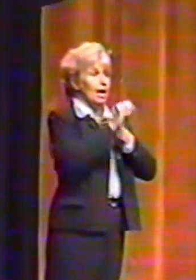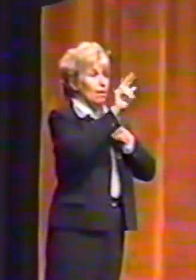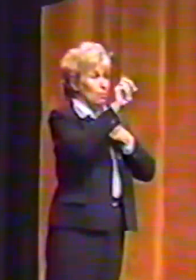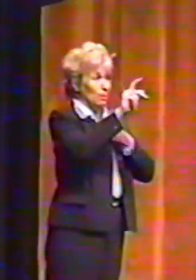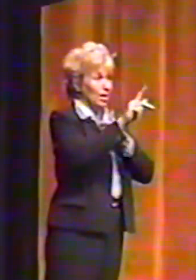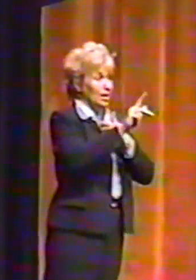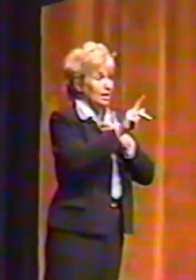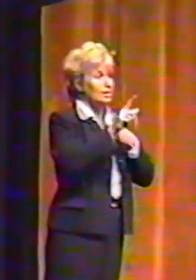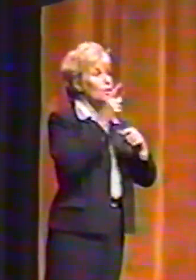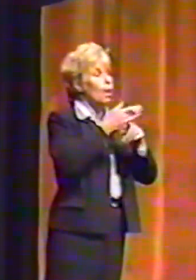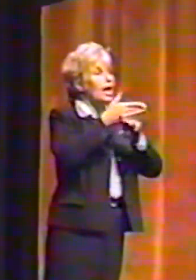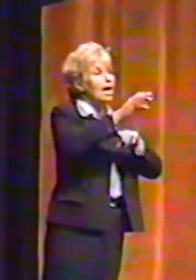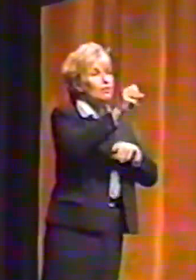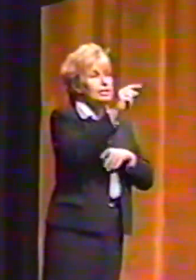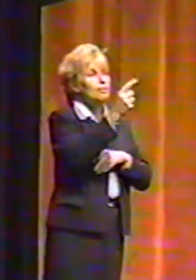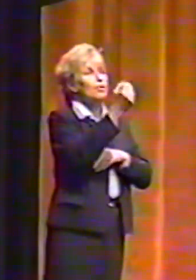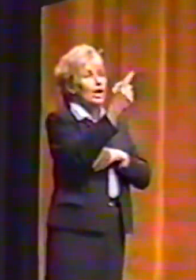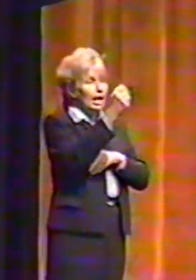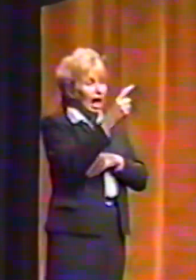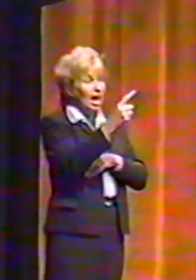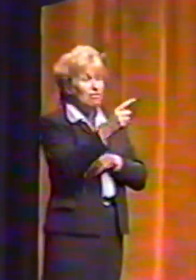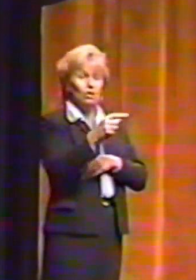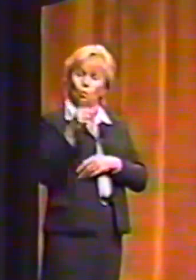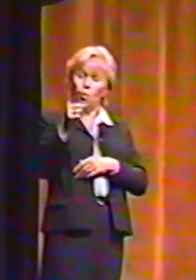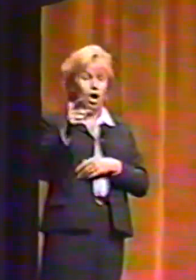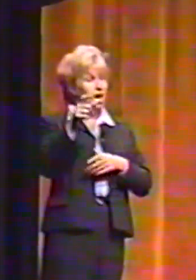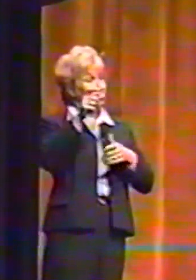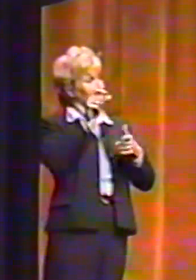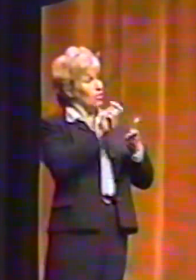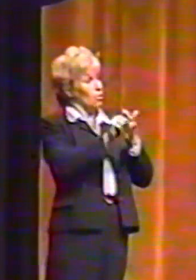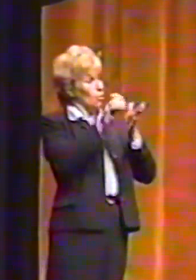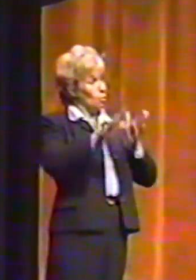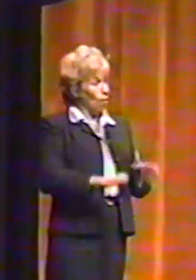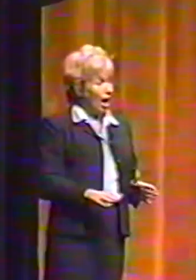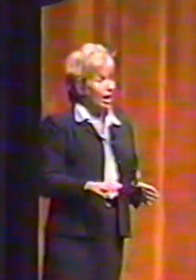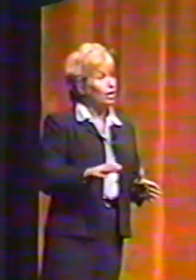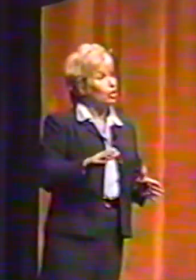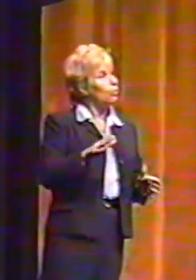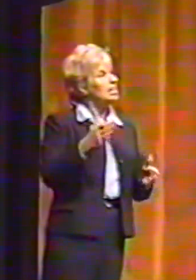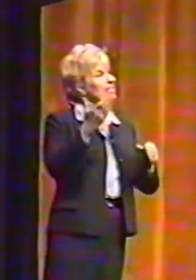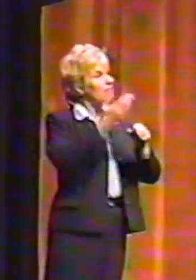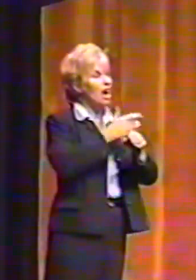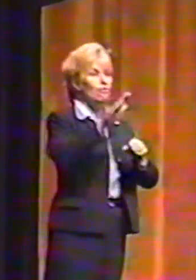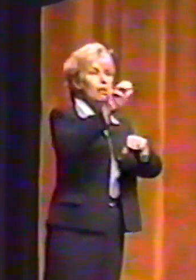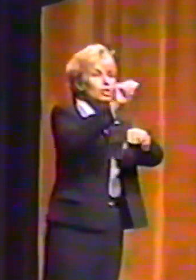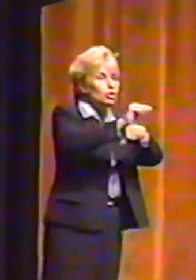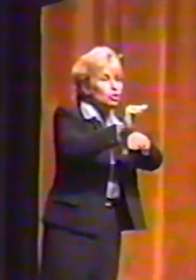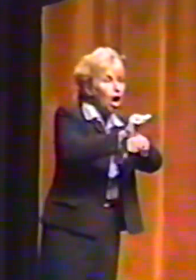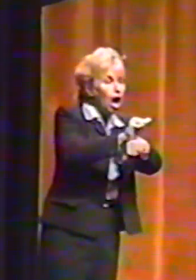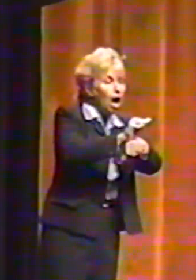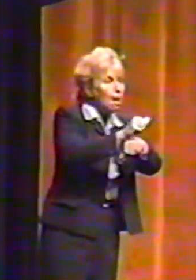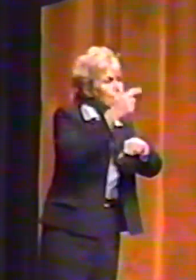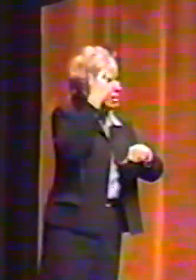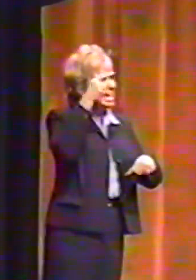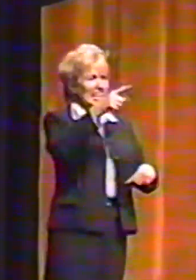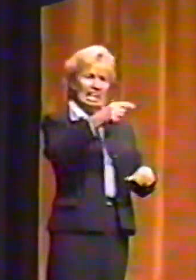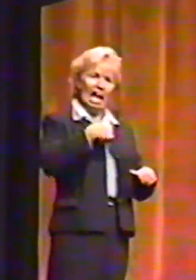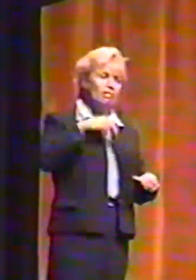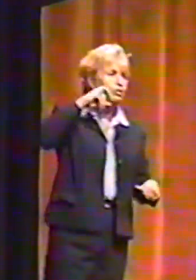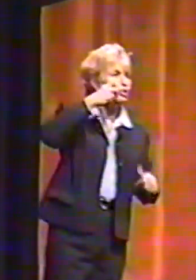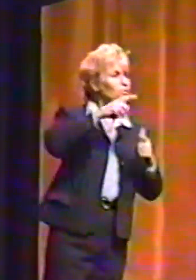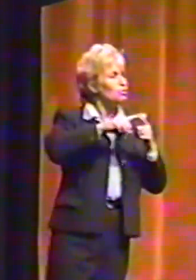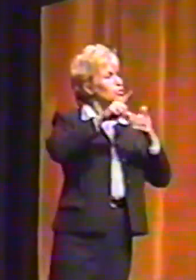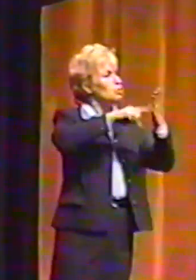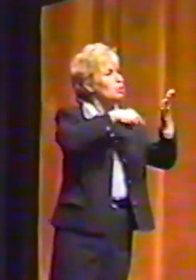attacks, a columnist in Oregon was fired from his job because he dared to criticize President Bush for not returning to Washington right away after